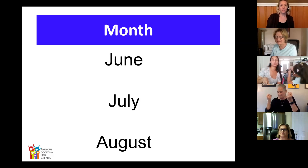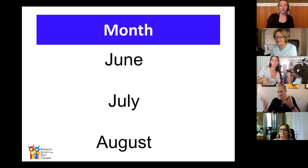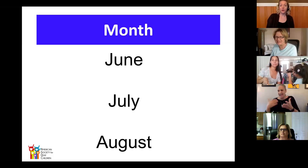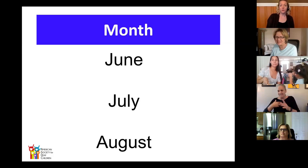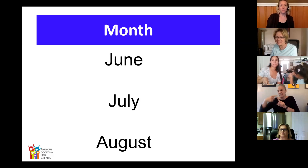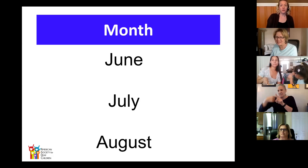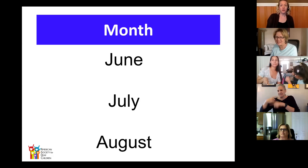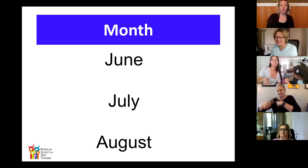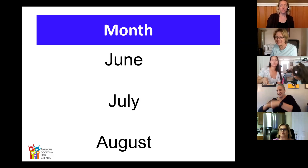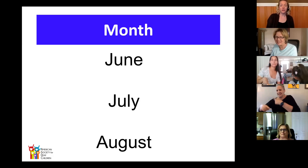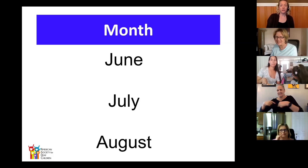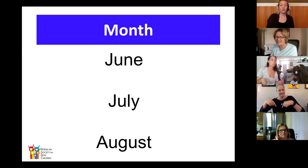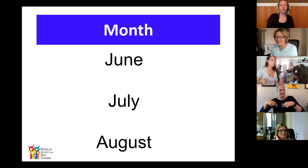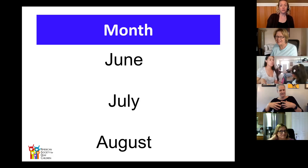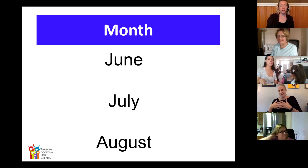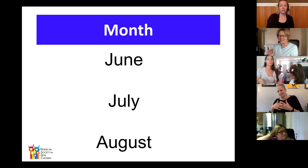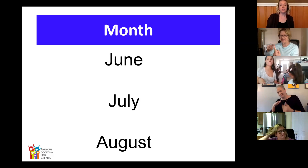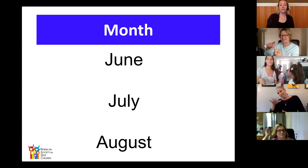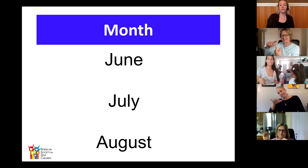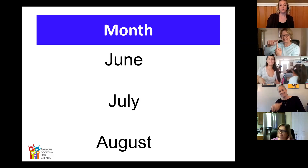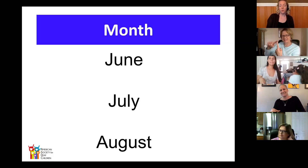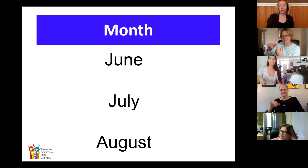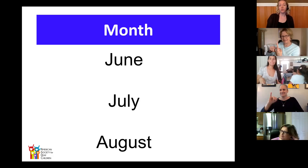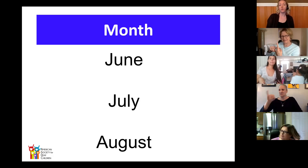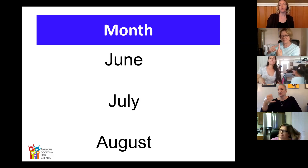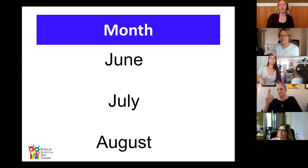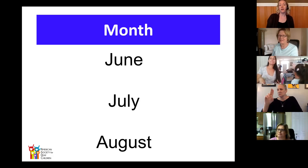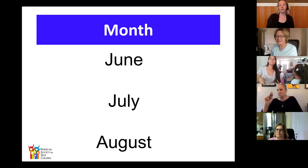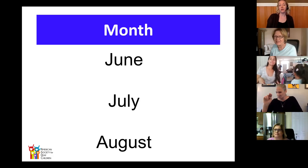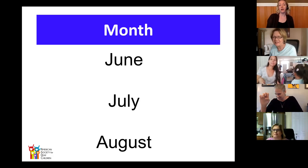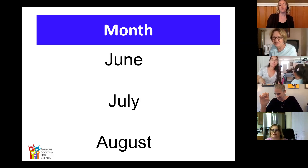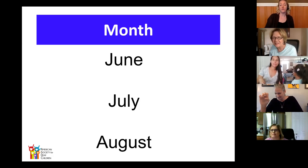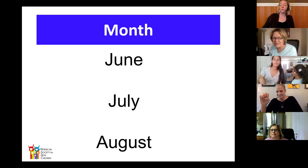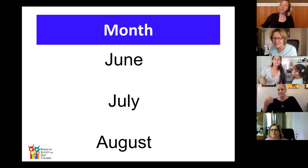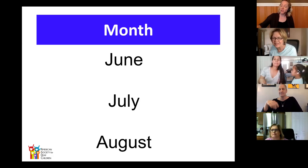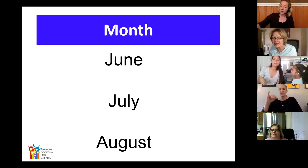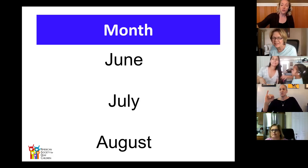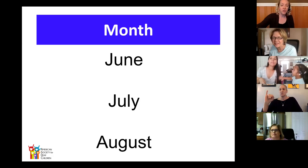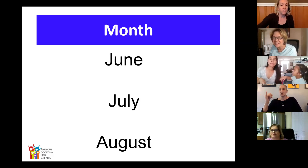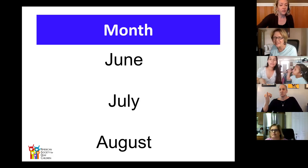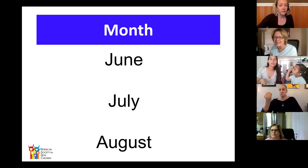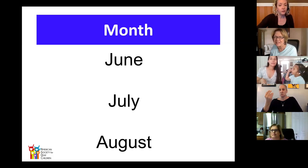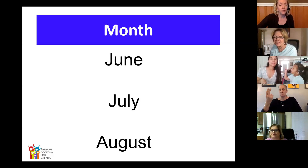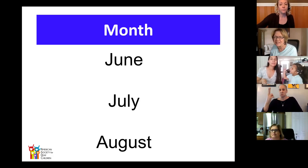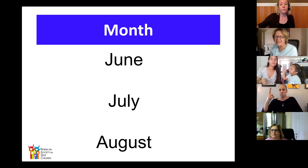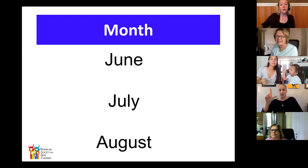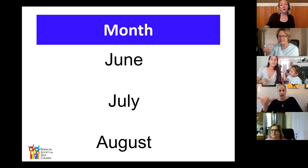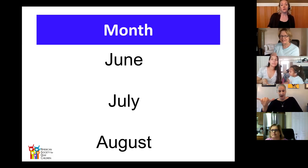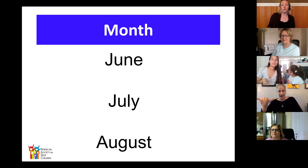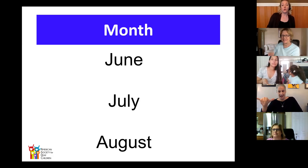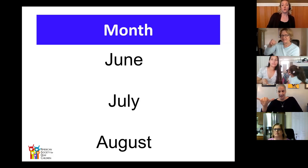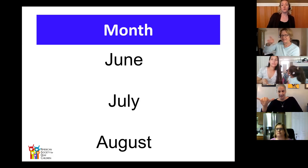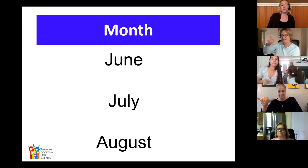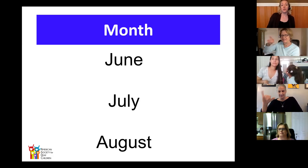to another country because interestingly enough, in different parts of the world, they have a sign for every month. Here, they're typically finger spelled. So